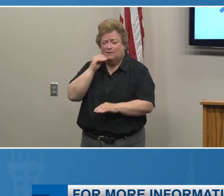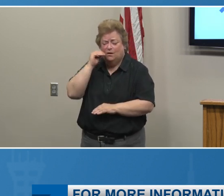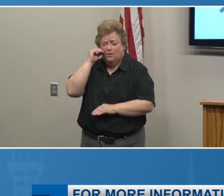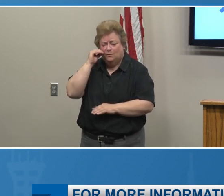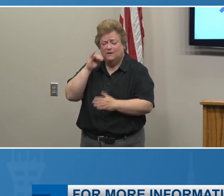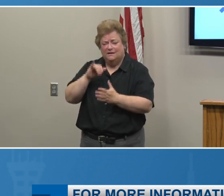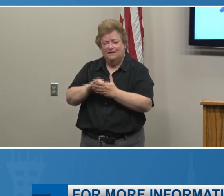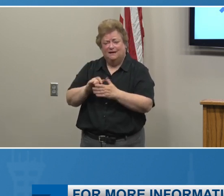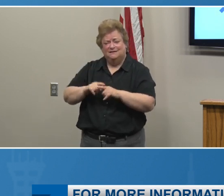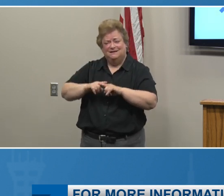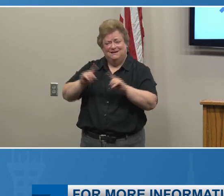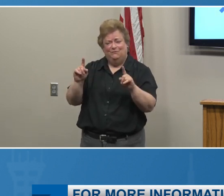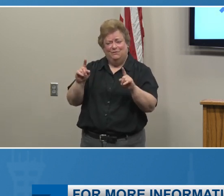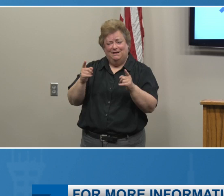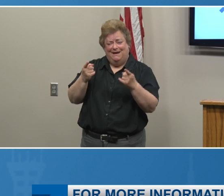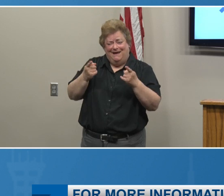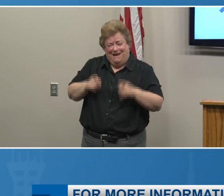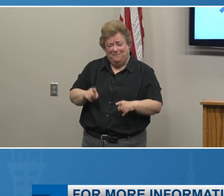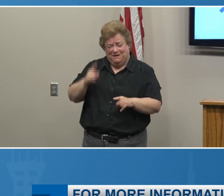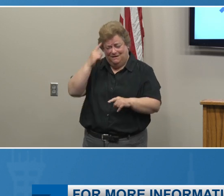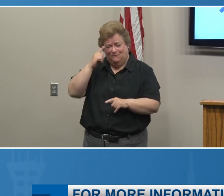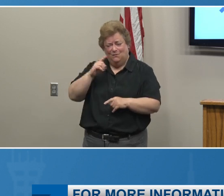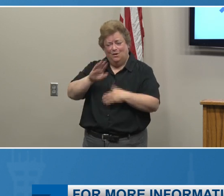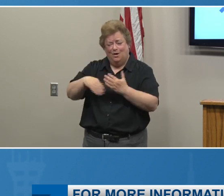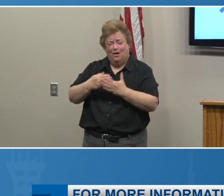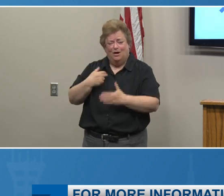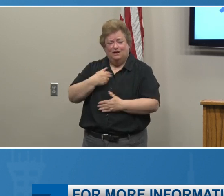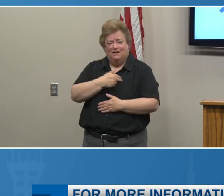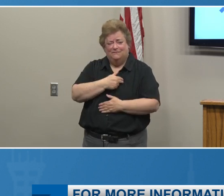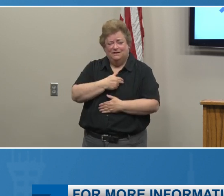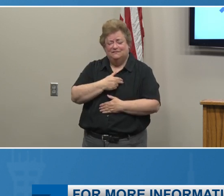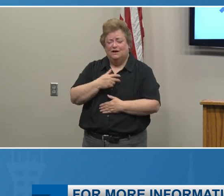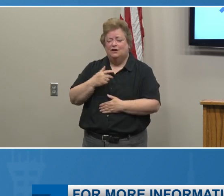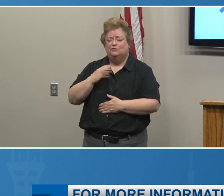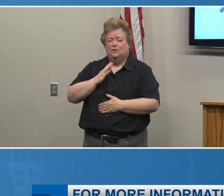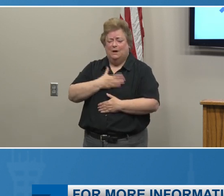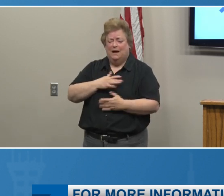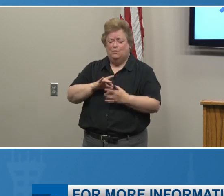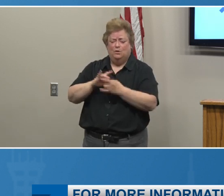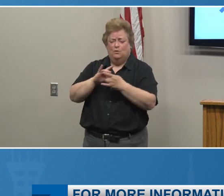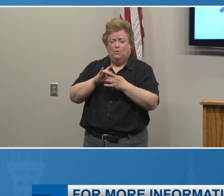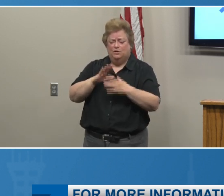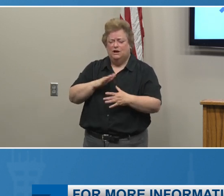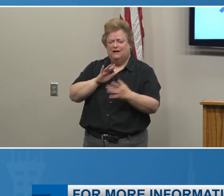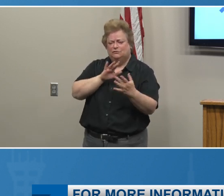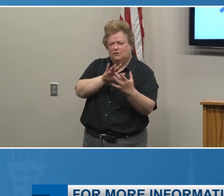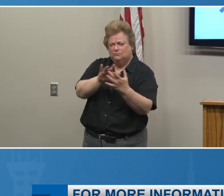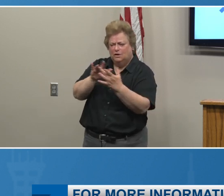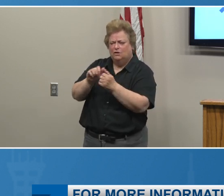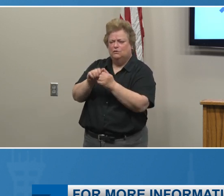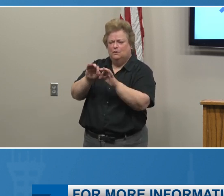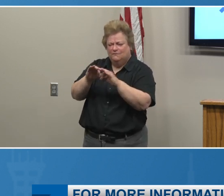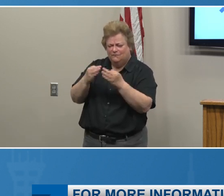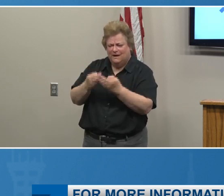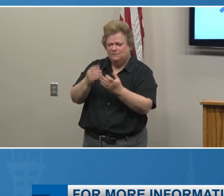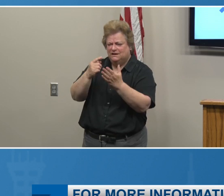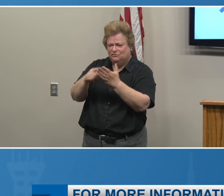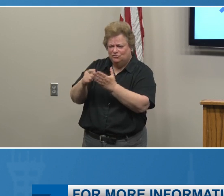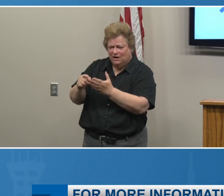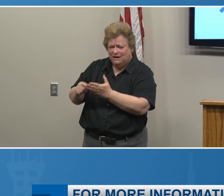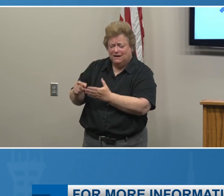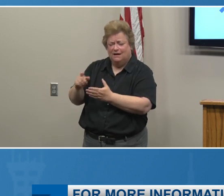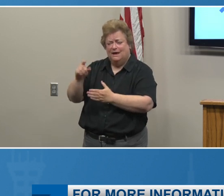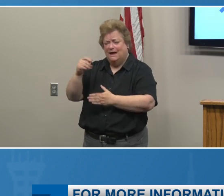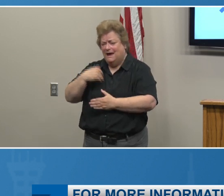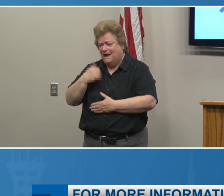for a lot of us and so our school community coordinators are reaching out on to families just checking in to see if there's any needs that